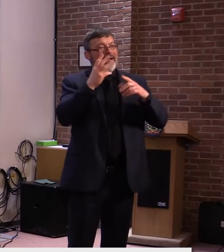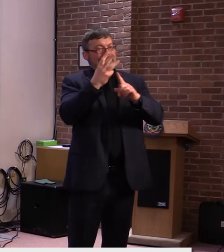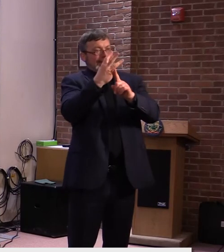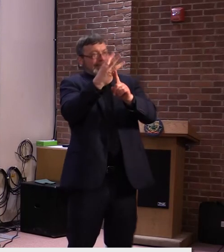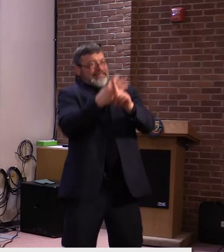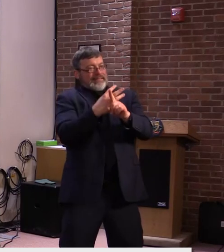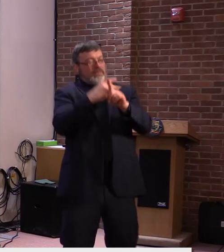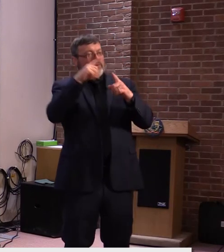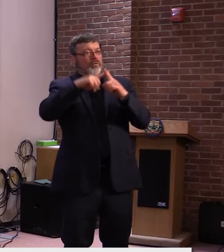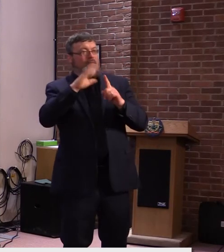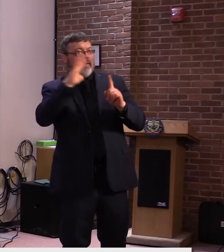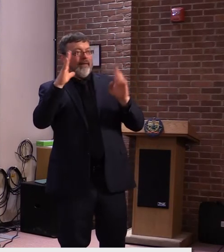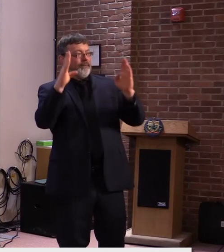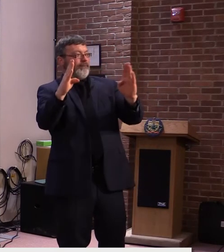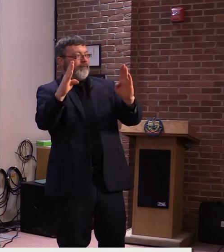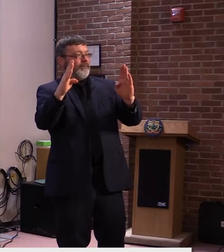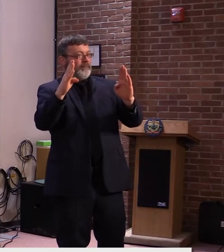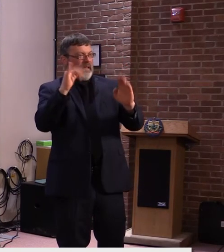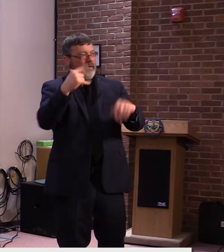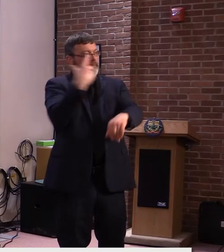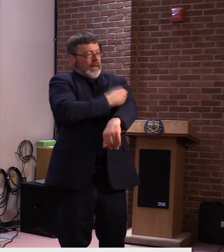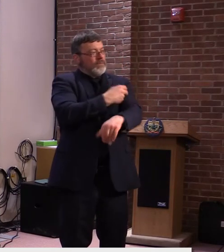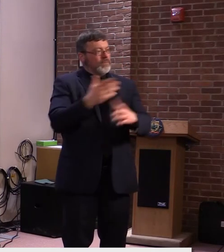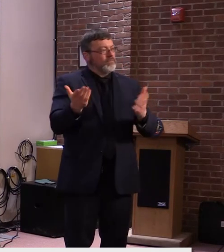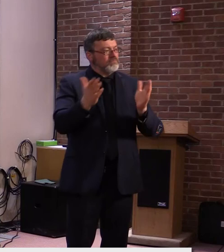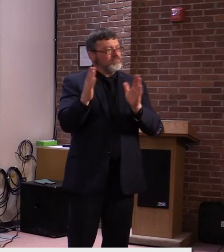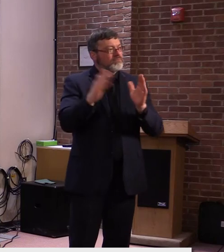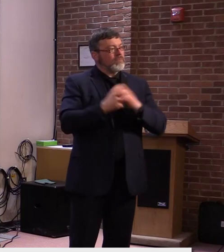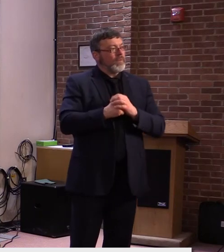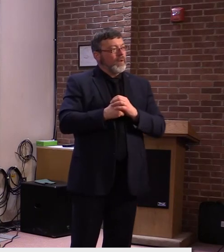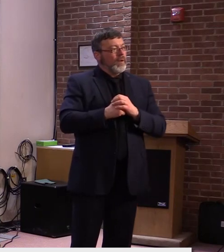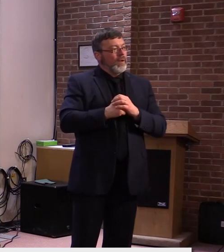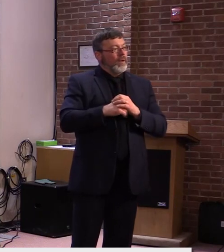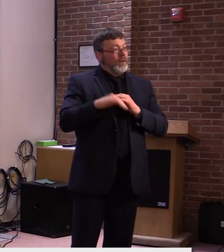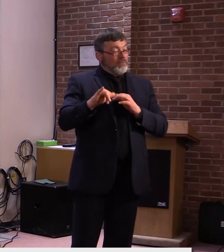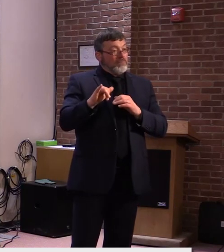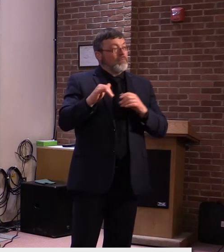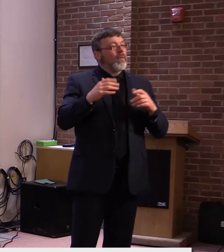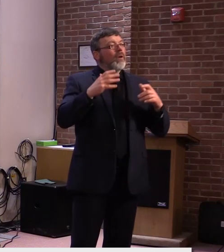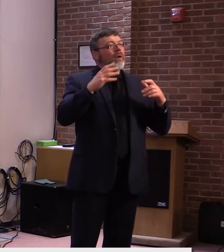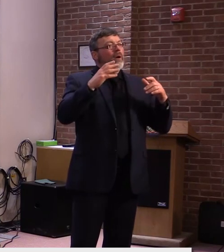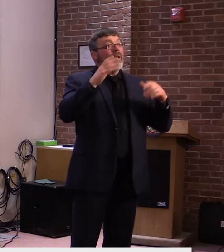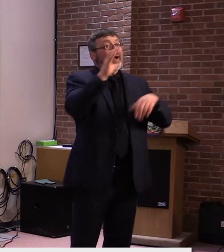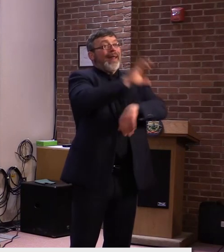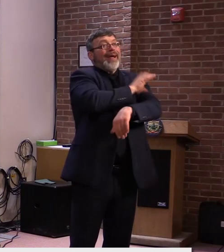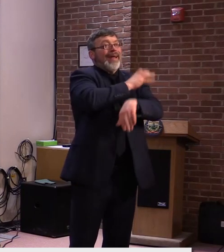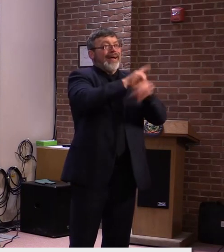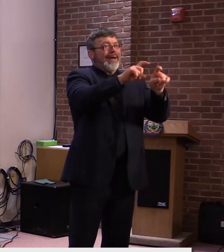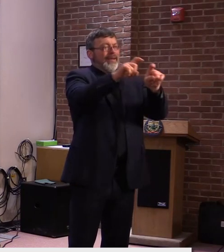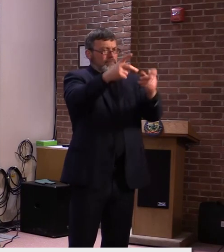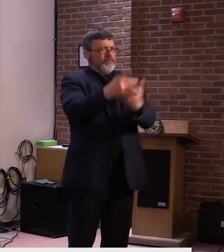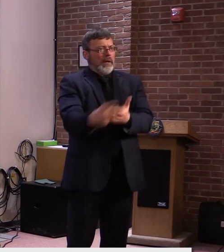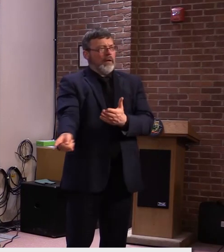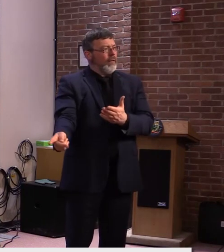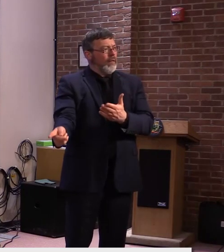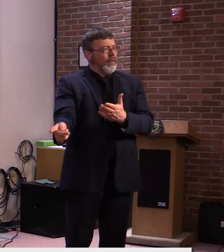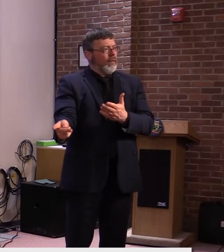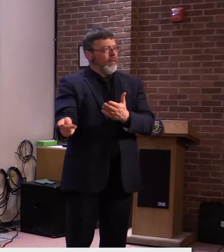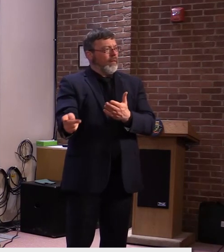However, CNN reported the child shots failed in the clinical trials. What is Vermont going to do about shots for this age